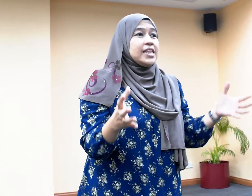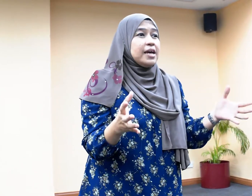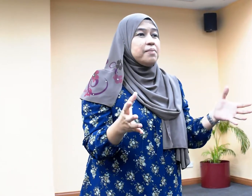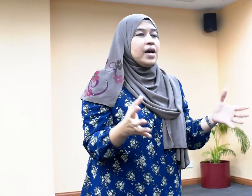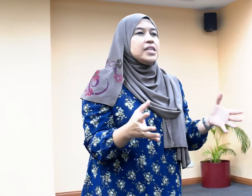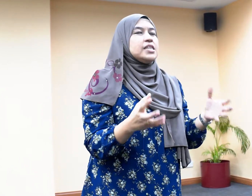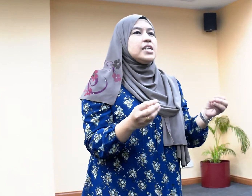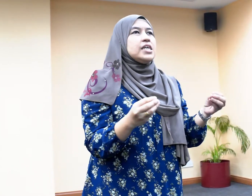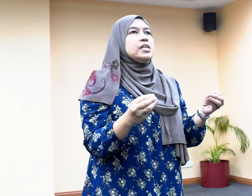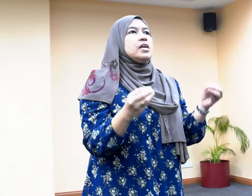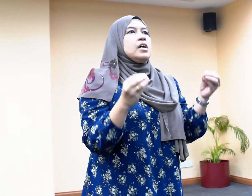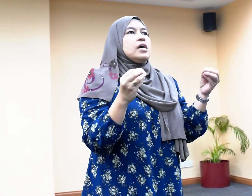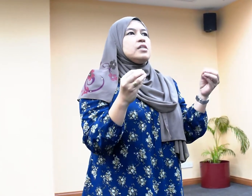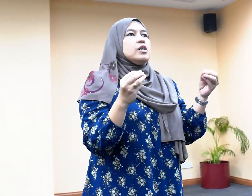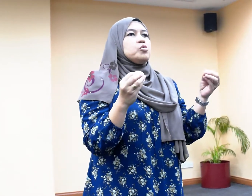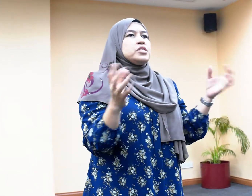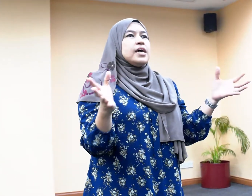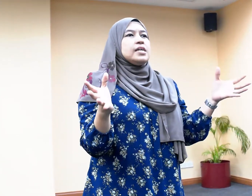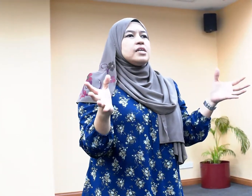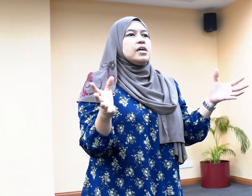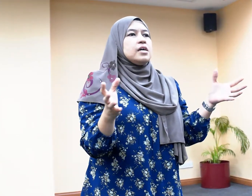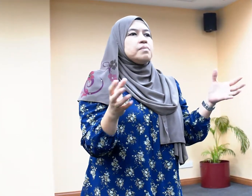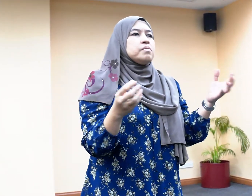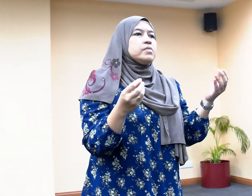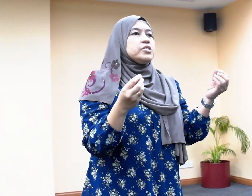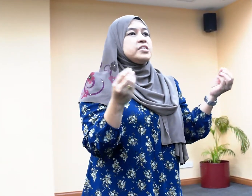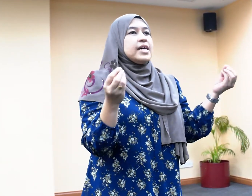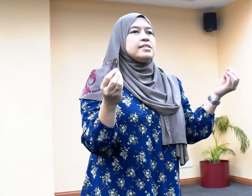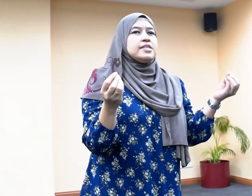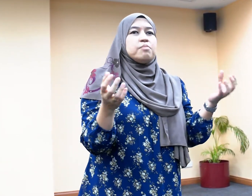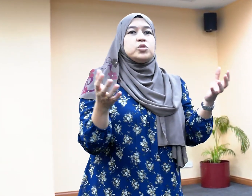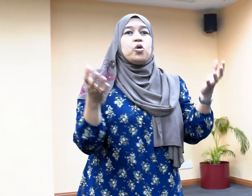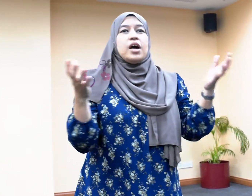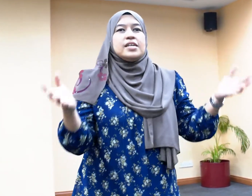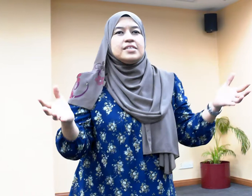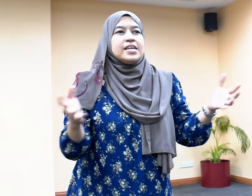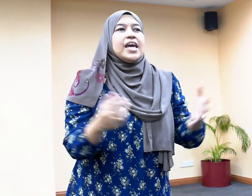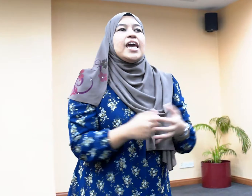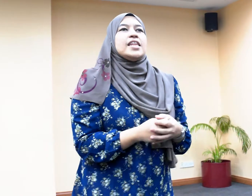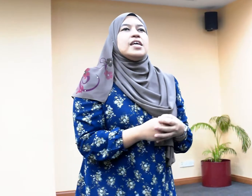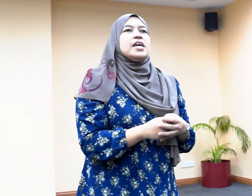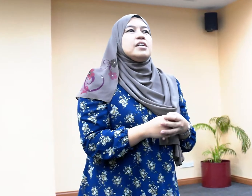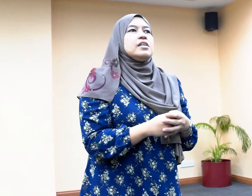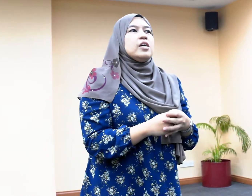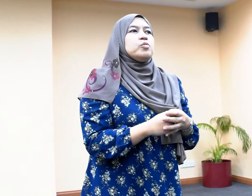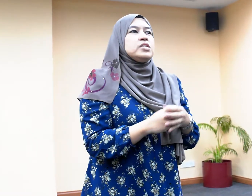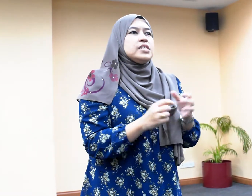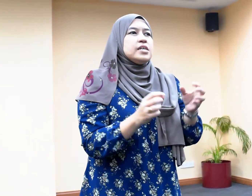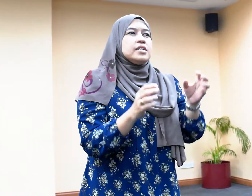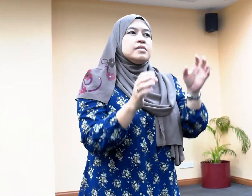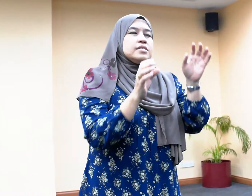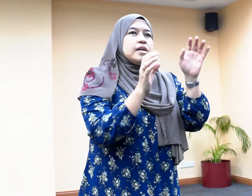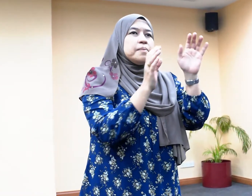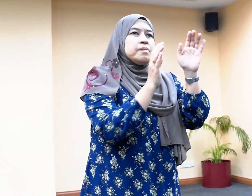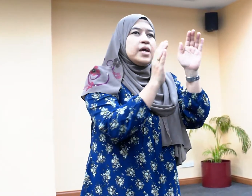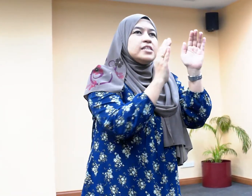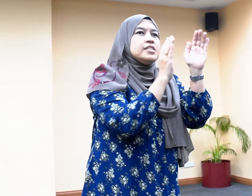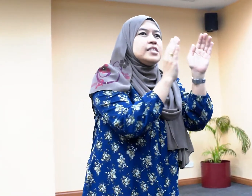them Until Ustaz Recite some doa And then We see some entities